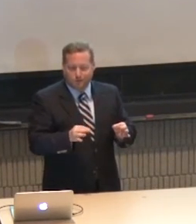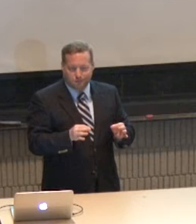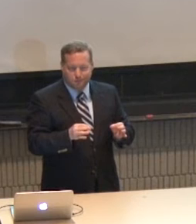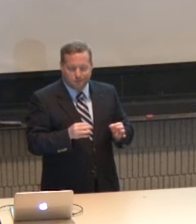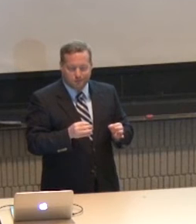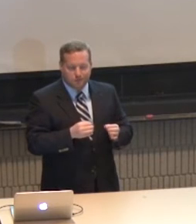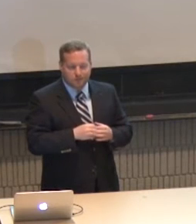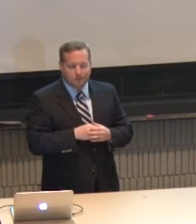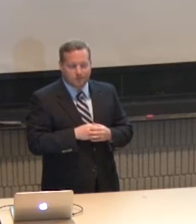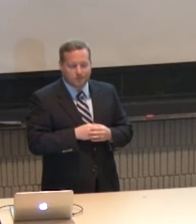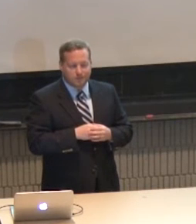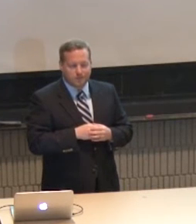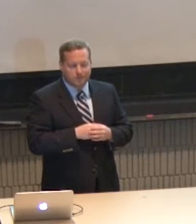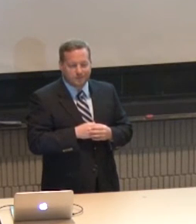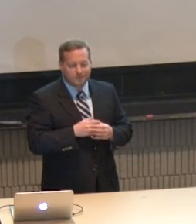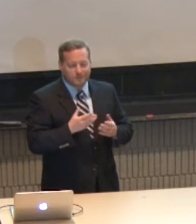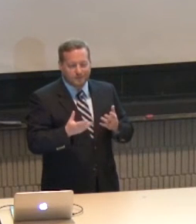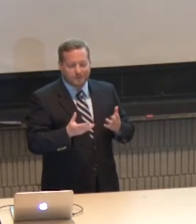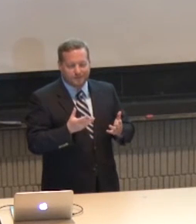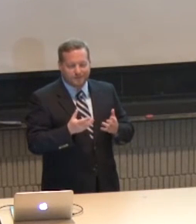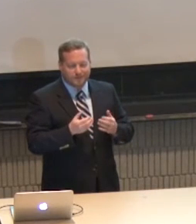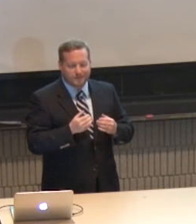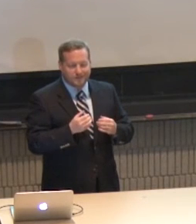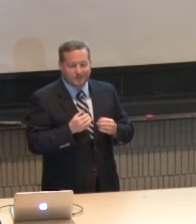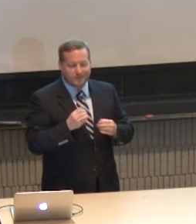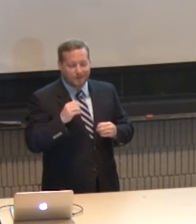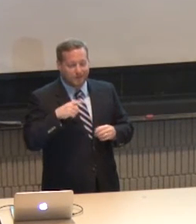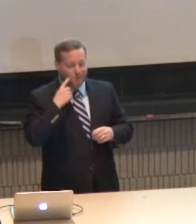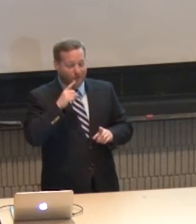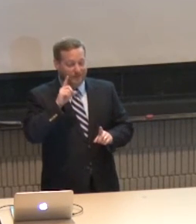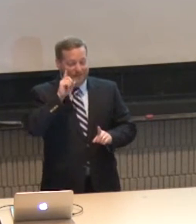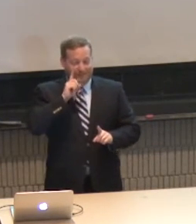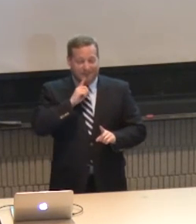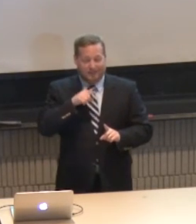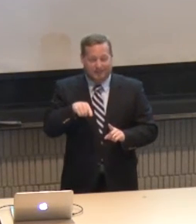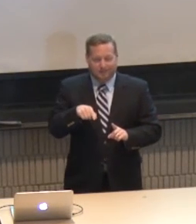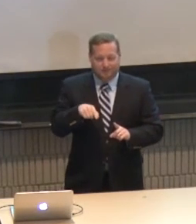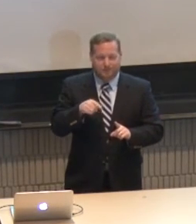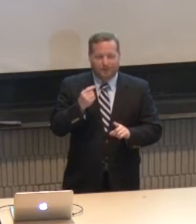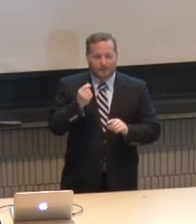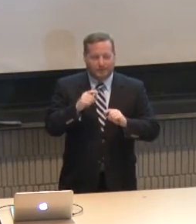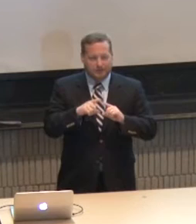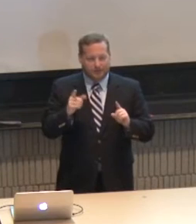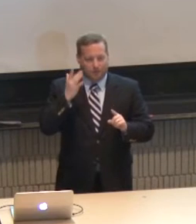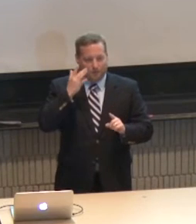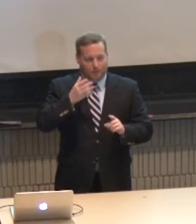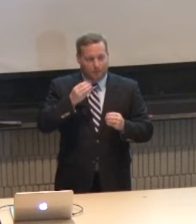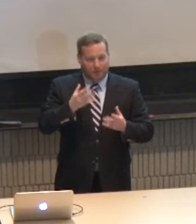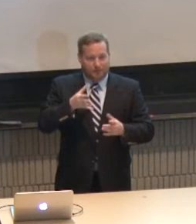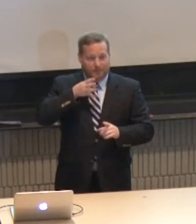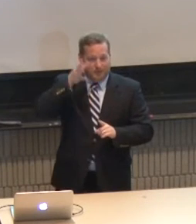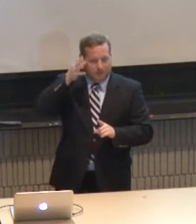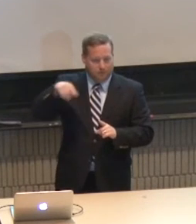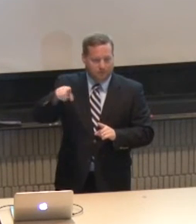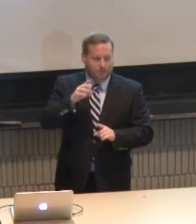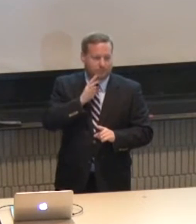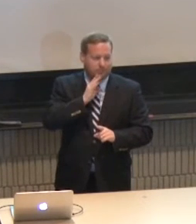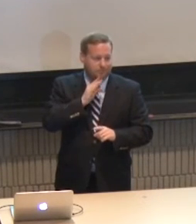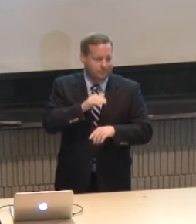in developing a strong first language. So again, that's back to the simultaneous idea. For deaf kids, it's a little bit different